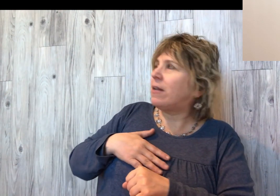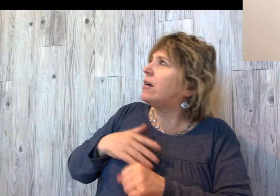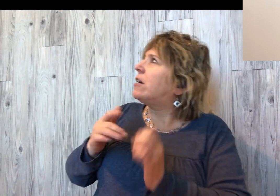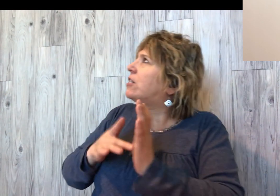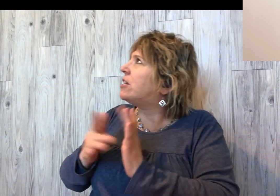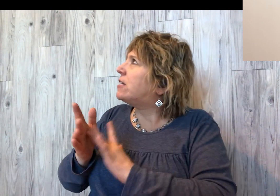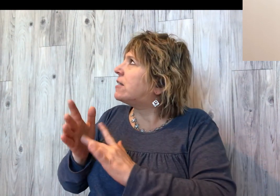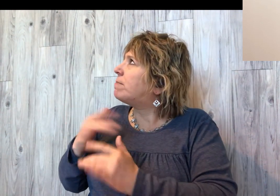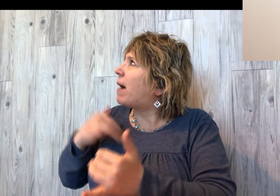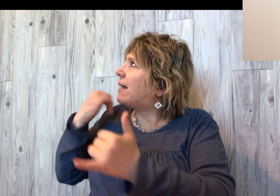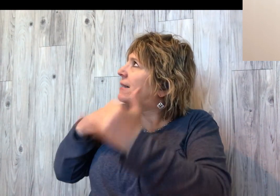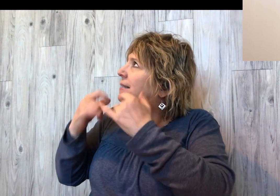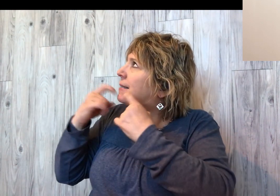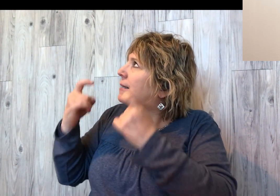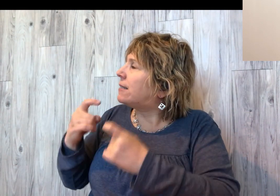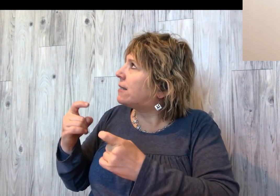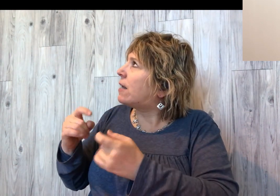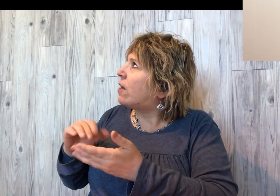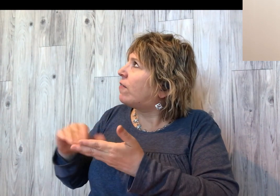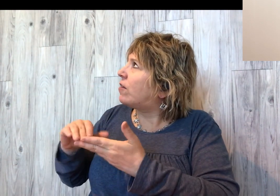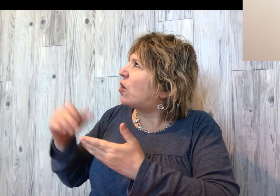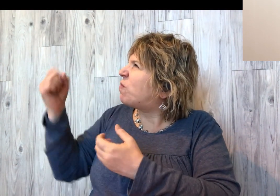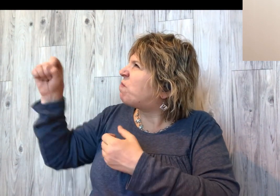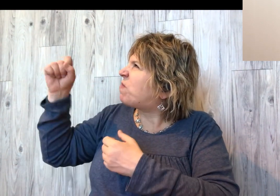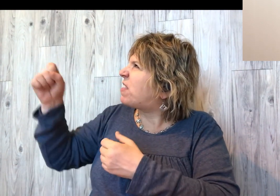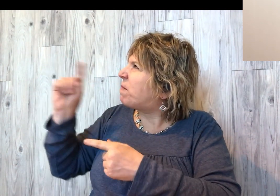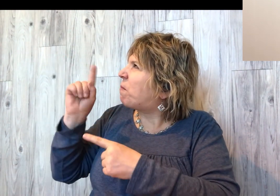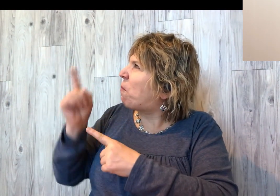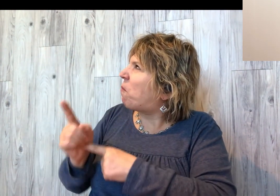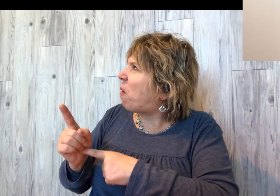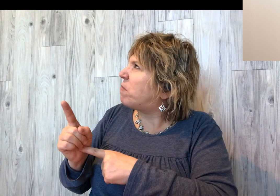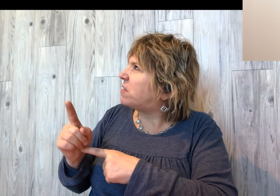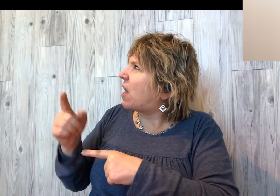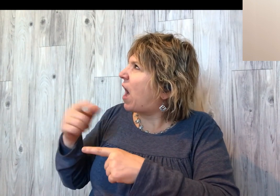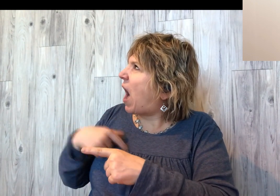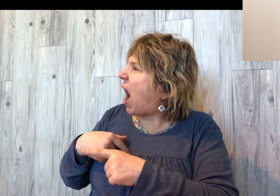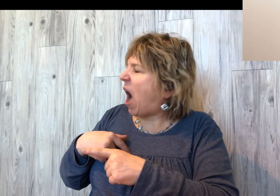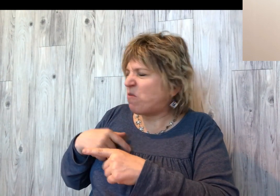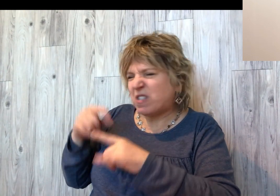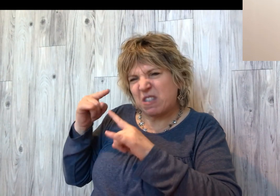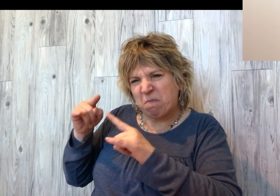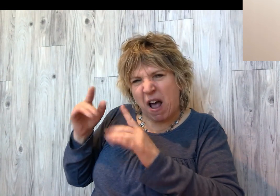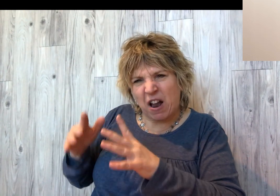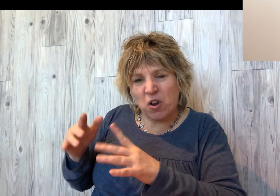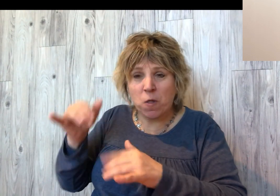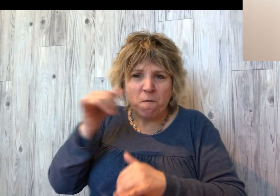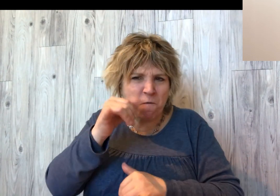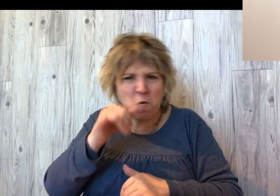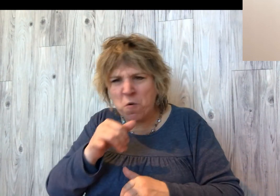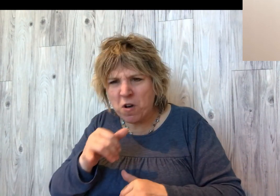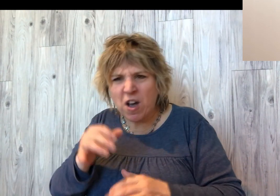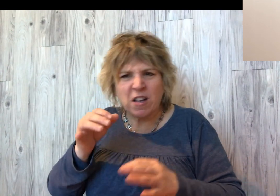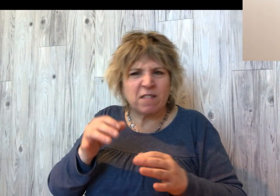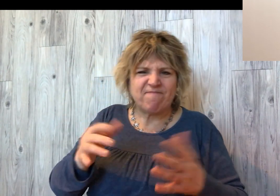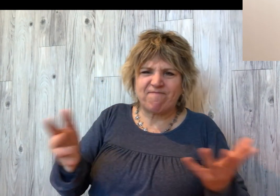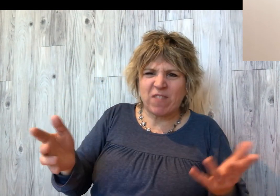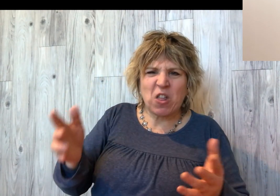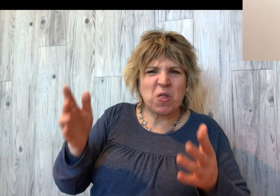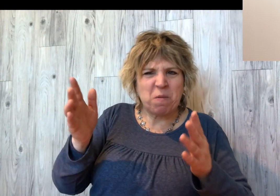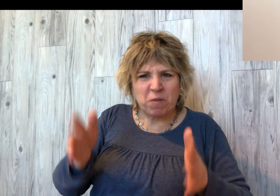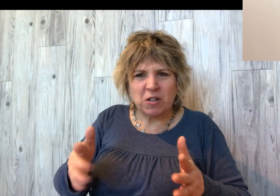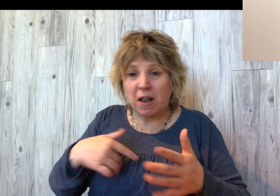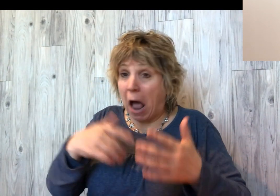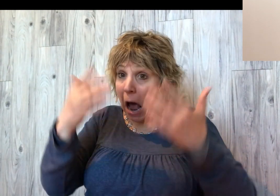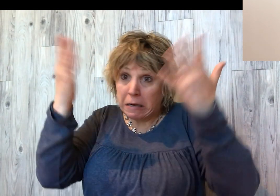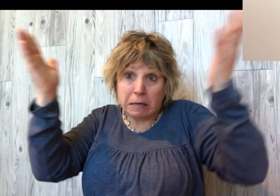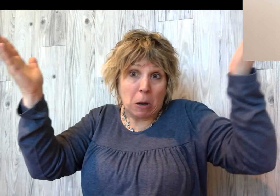anymore. Jesus, forgive me of my sin. Forgive me of my rebellion. Forgive me of those moments when I've played the mocker or the fool, or I've just been in a